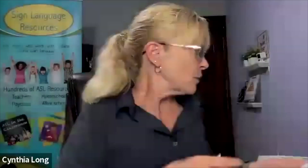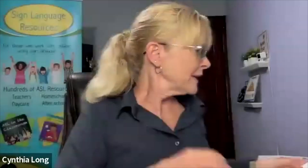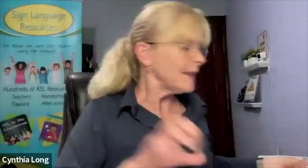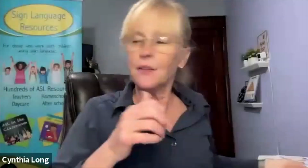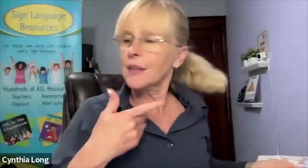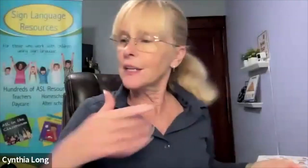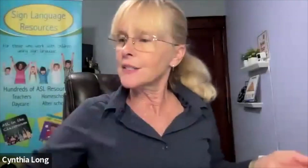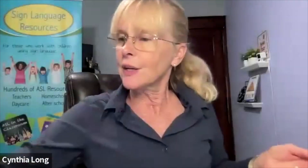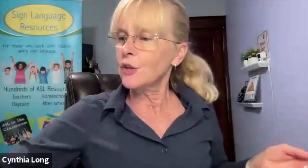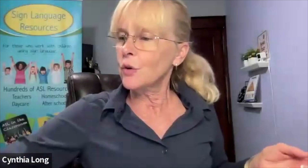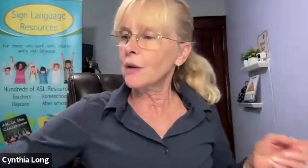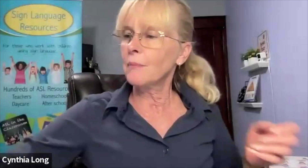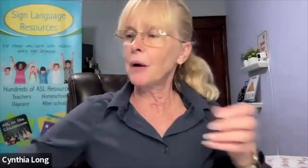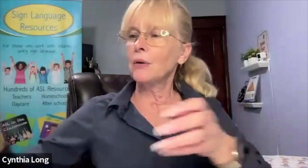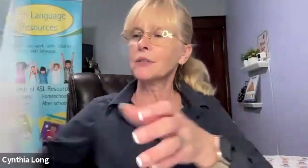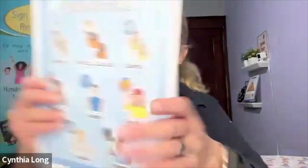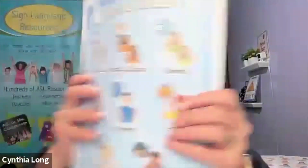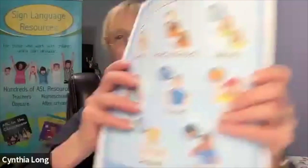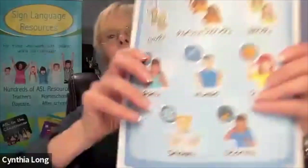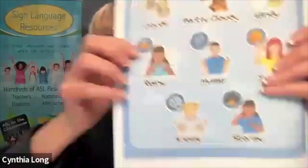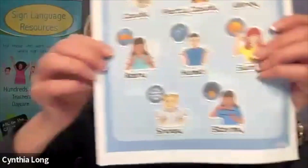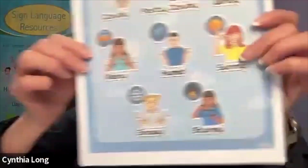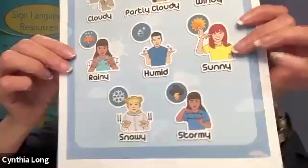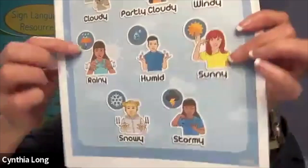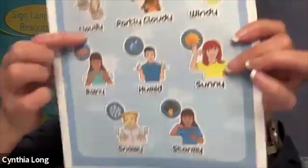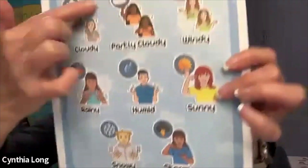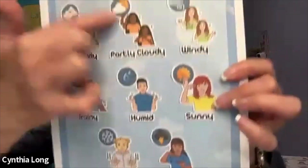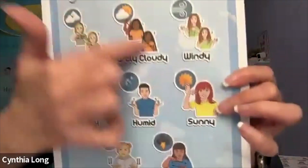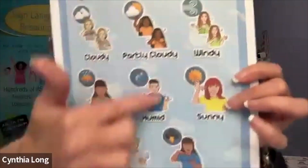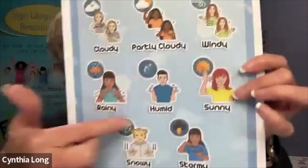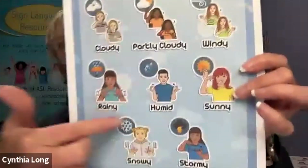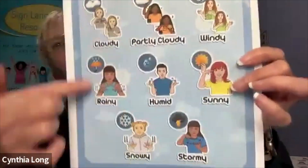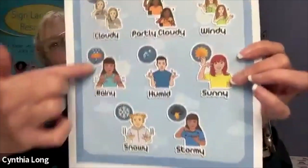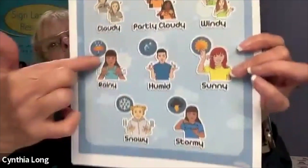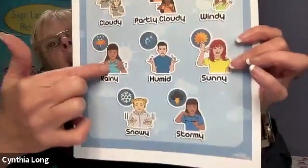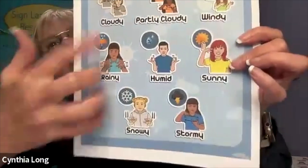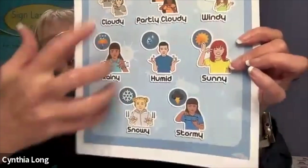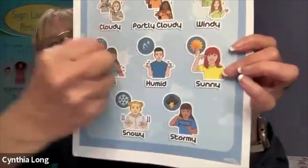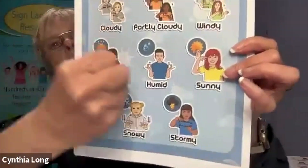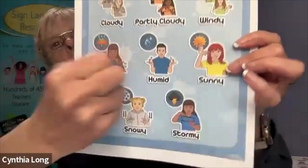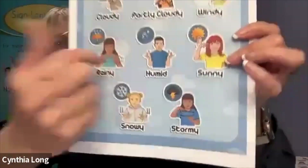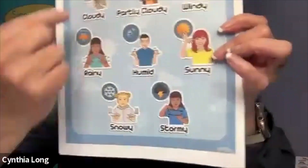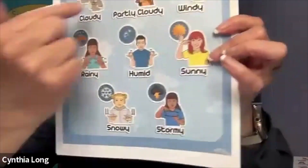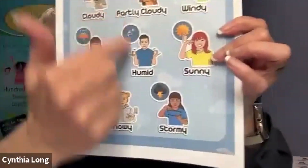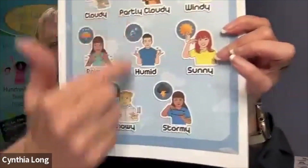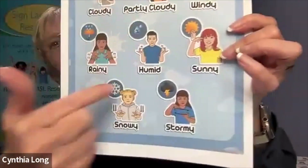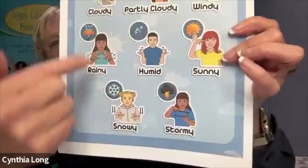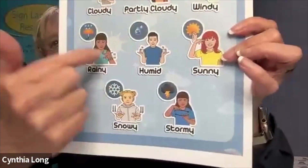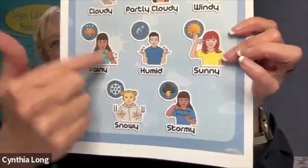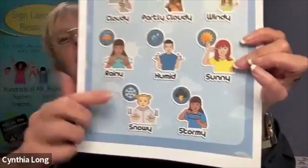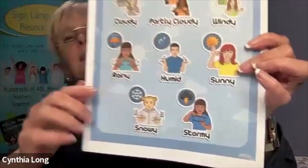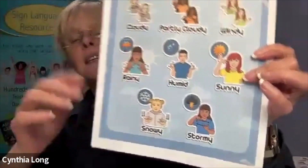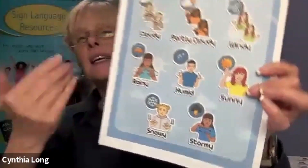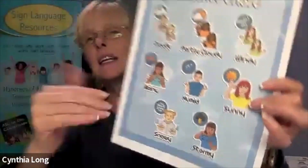of the other things that you can post is that this is just like a chart, a summary chart. And this again is